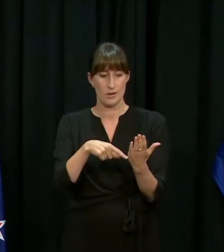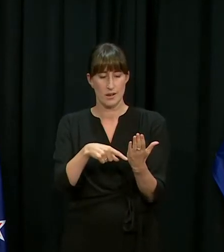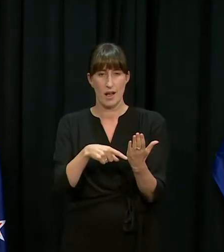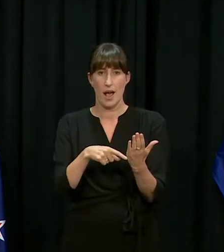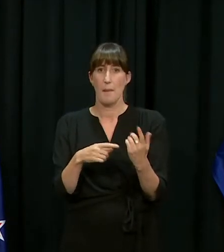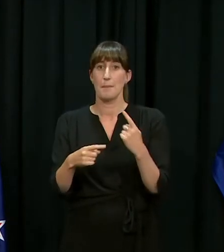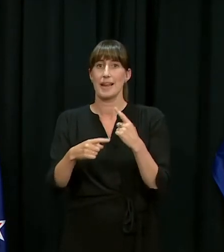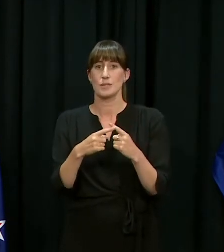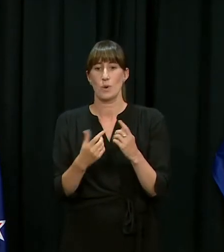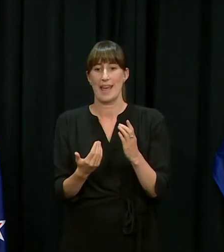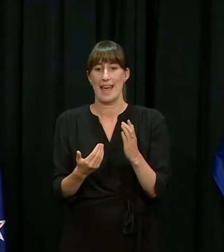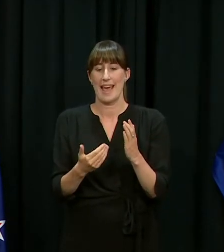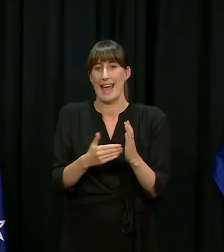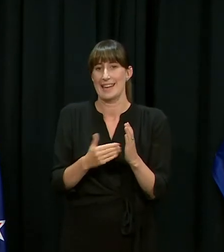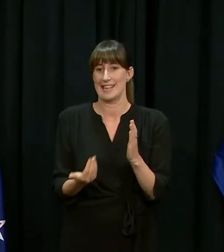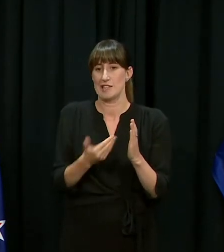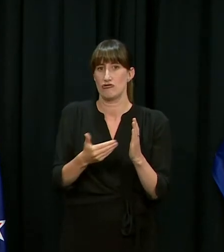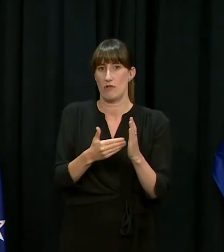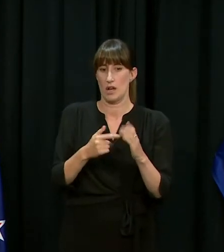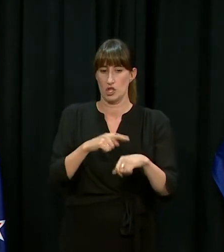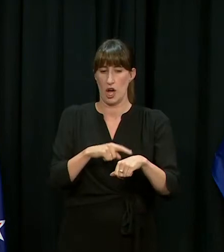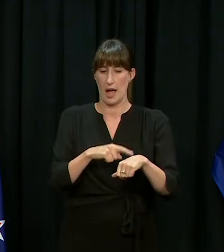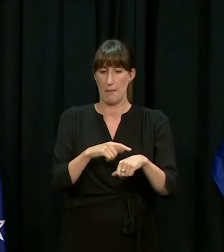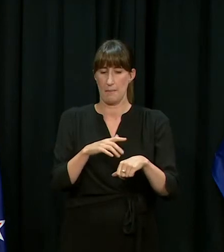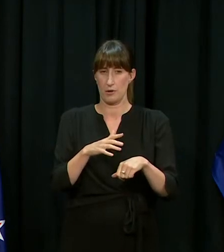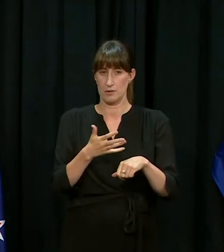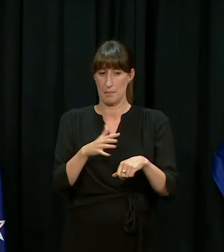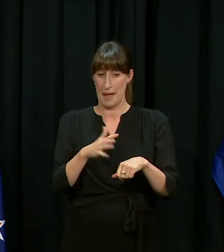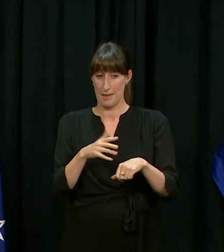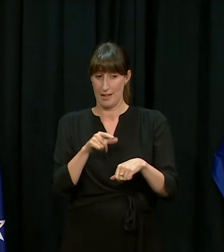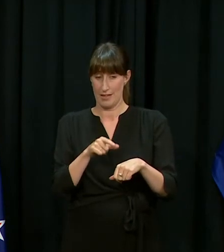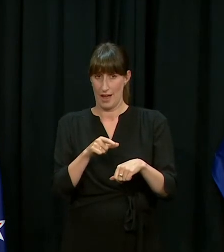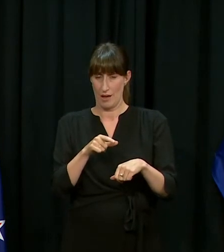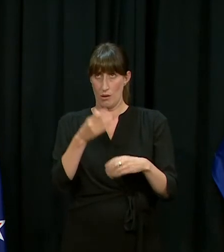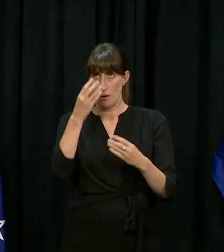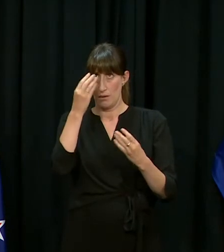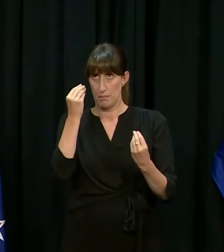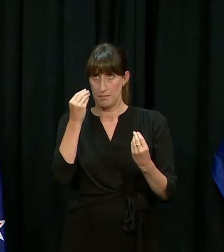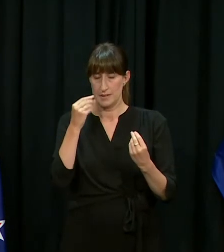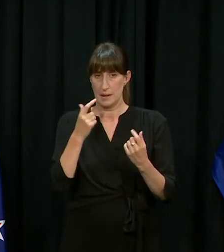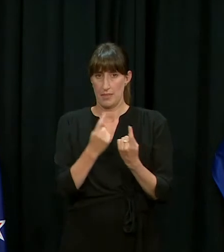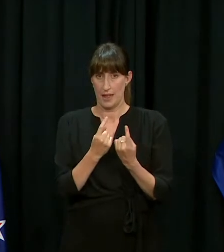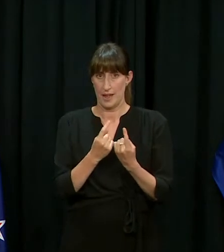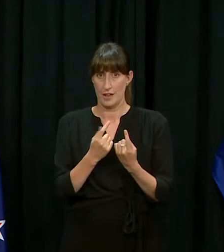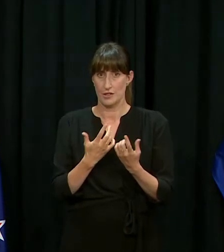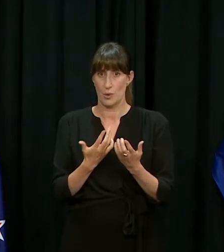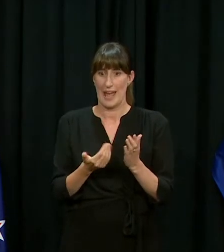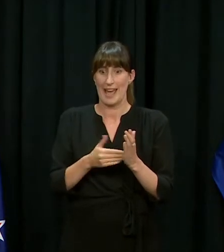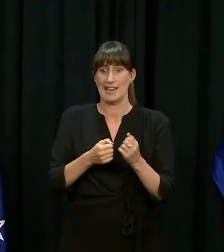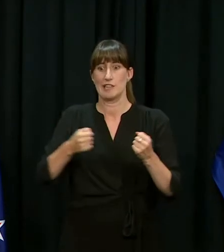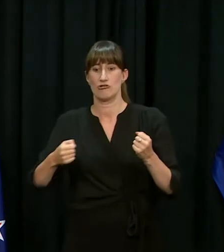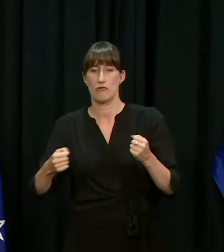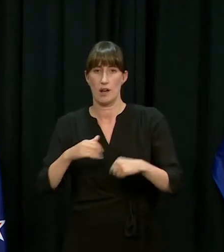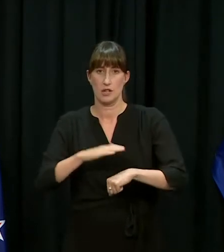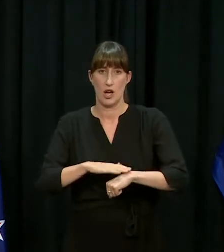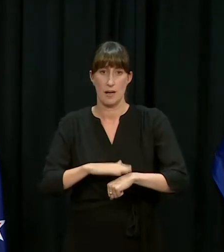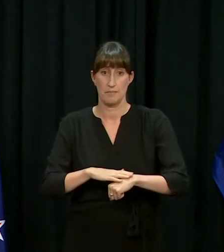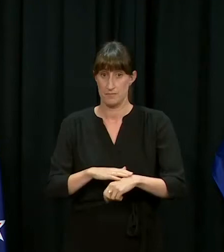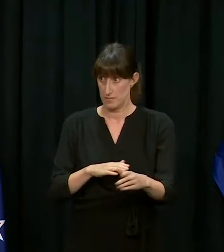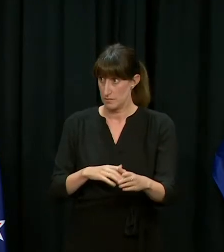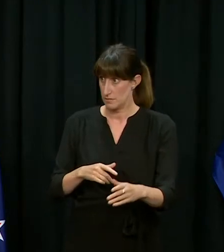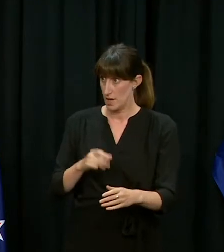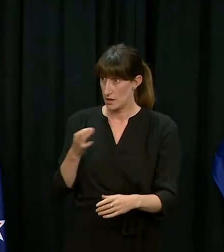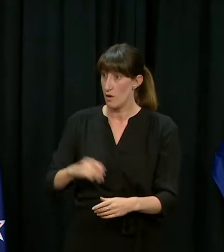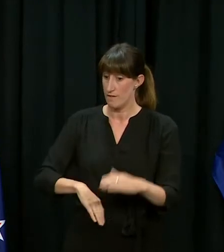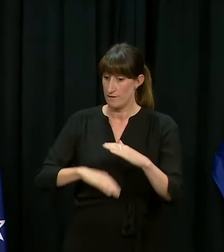side in case there's a failure in memory, just to have an extra bit of buffer. So you're totally confident you know where all of these cases Oh, look,